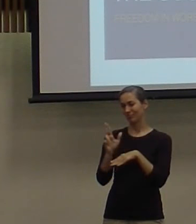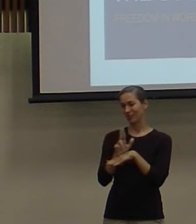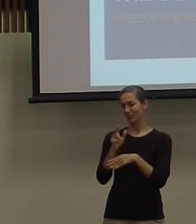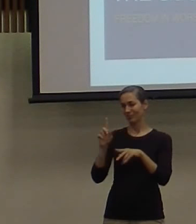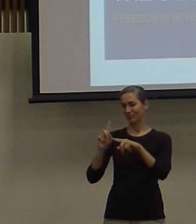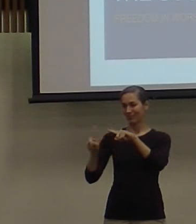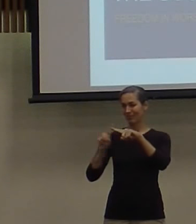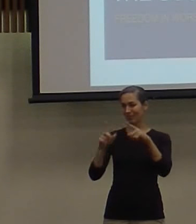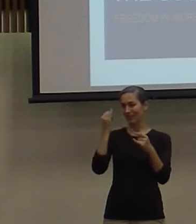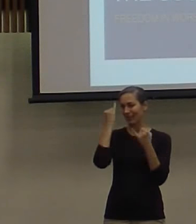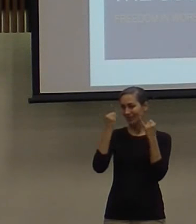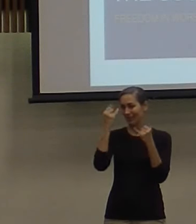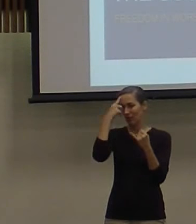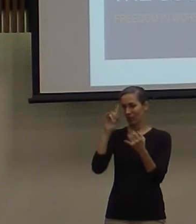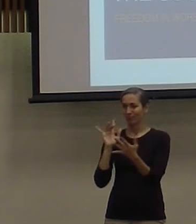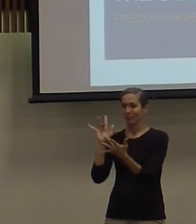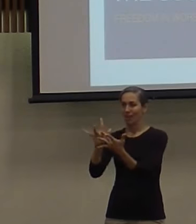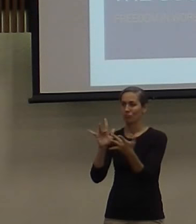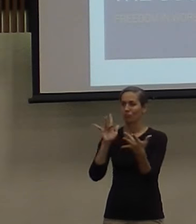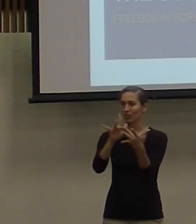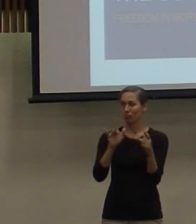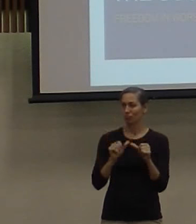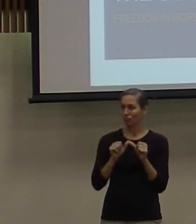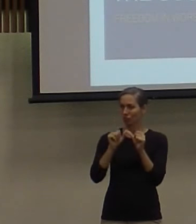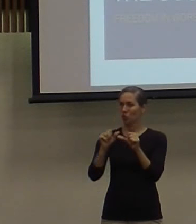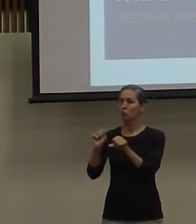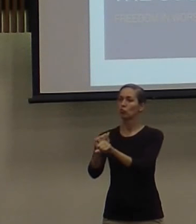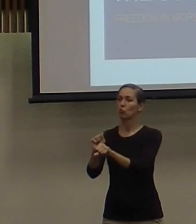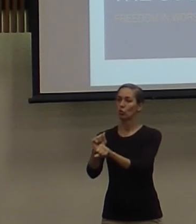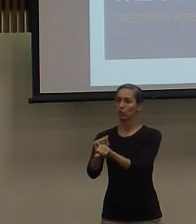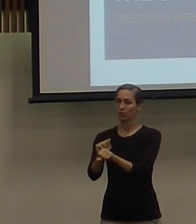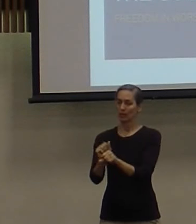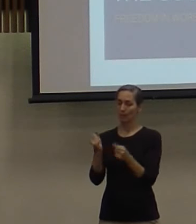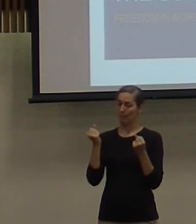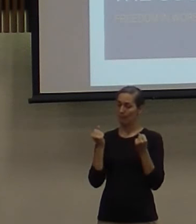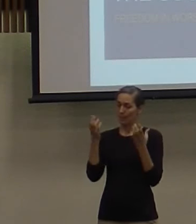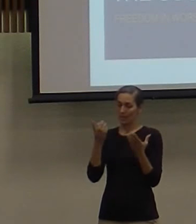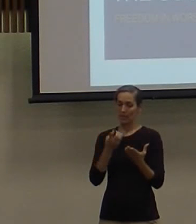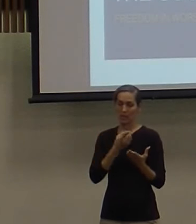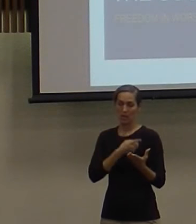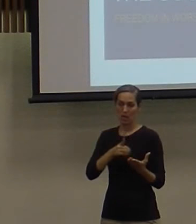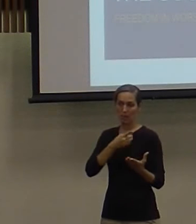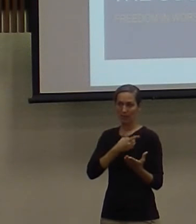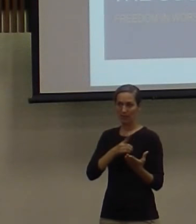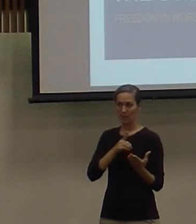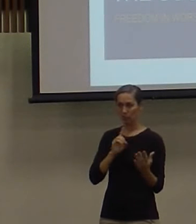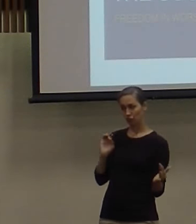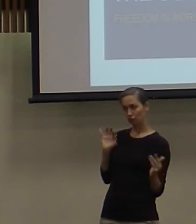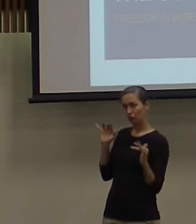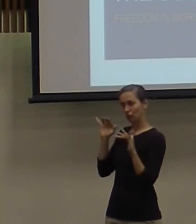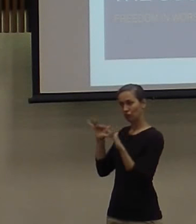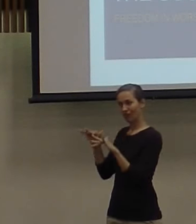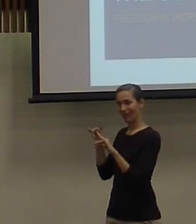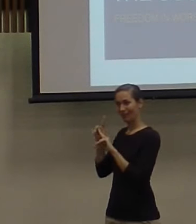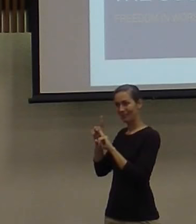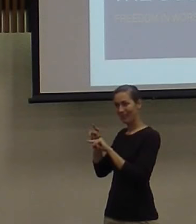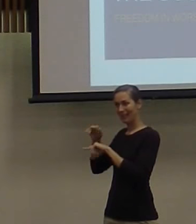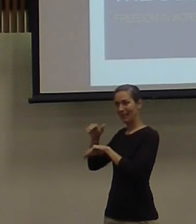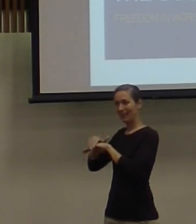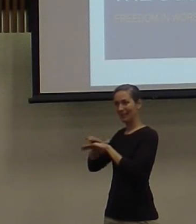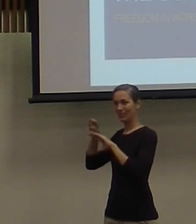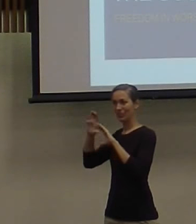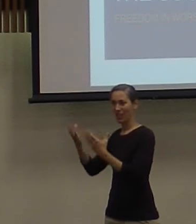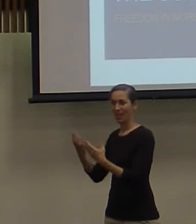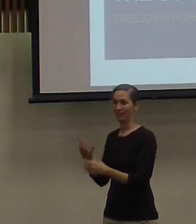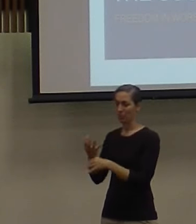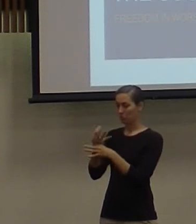to outreach, to do the work. And many denominations came for that class, English class and free Bible